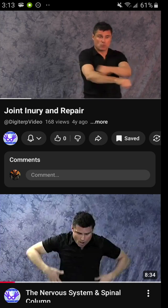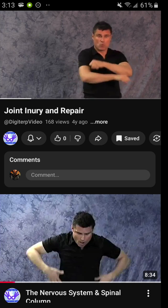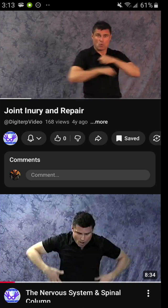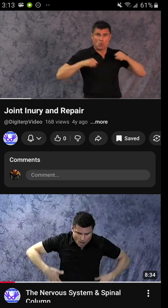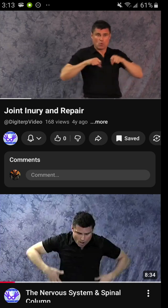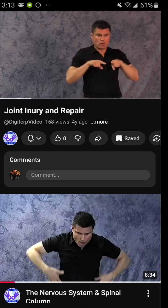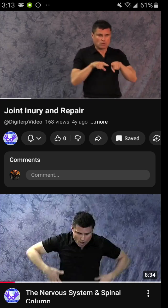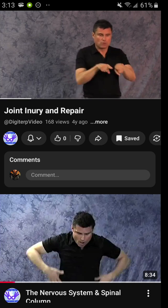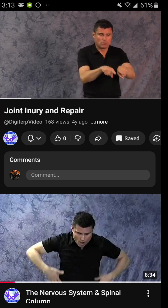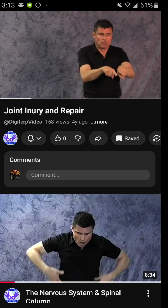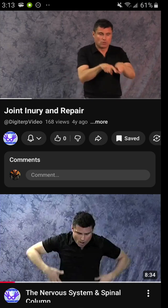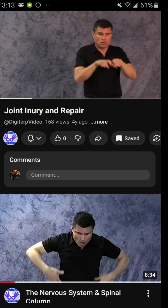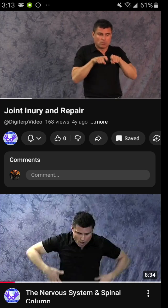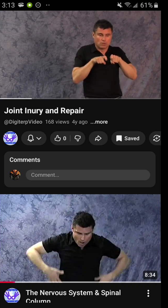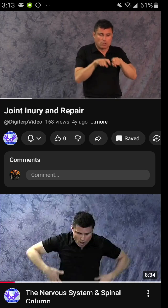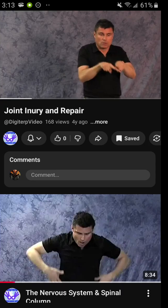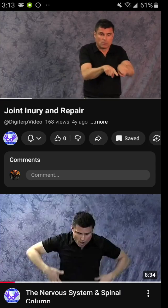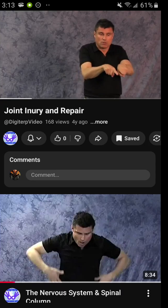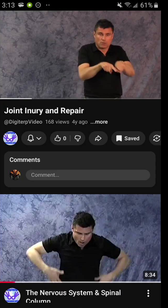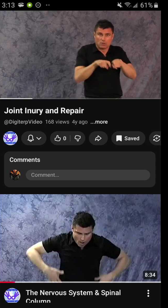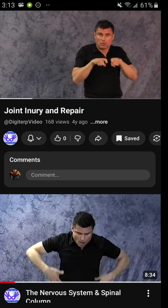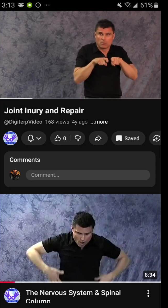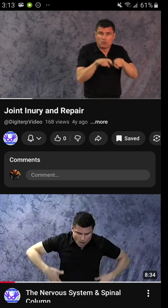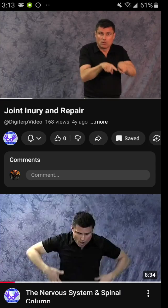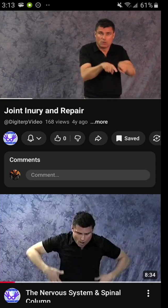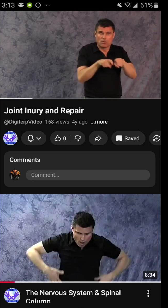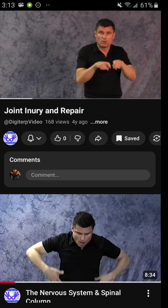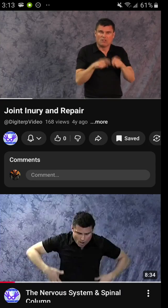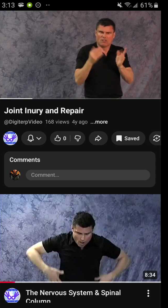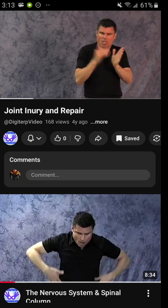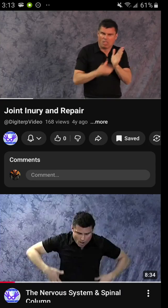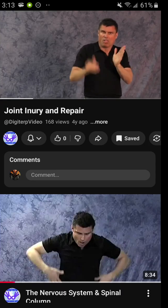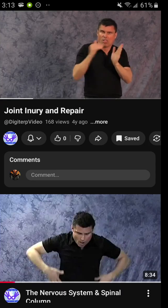think about this.